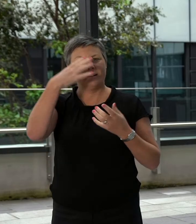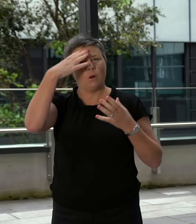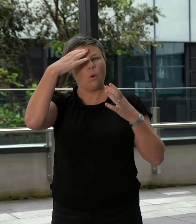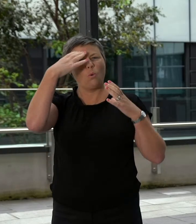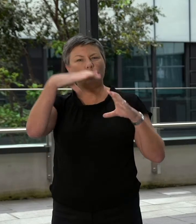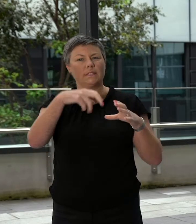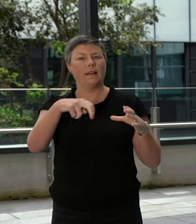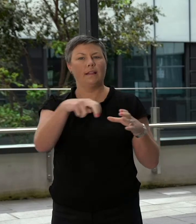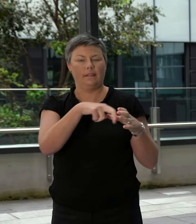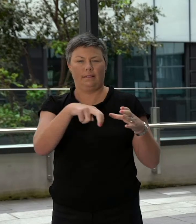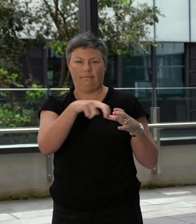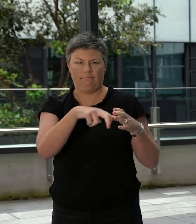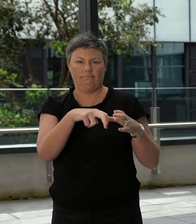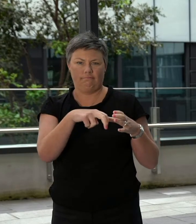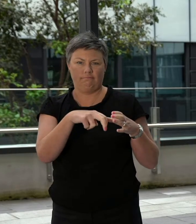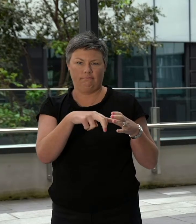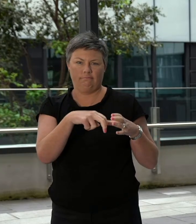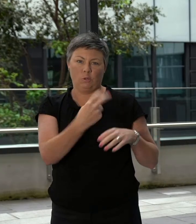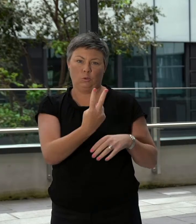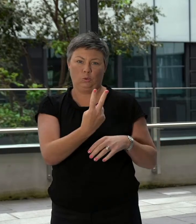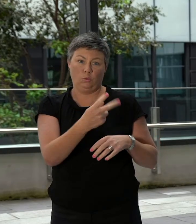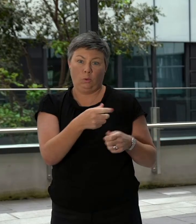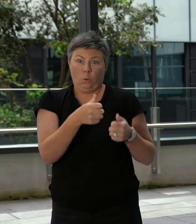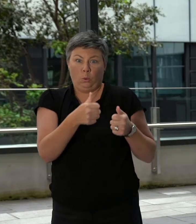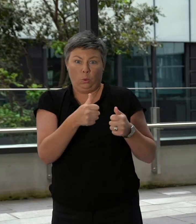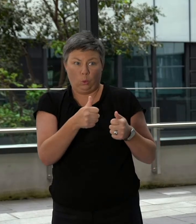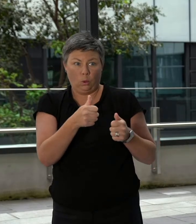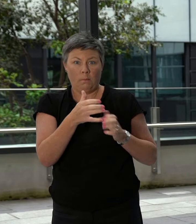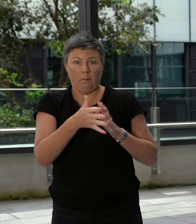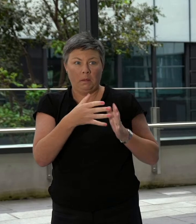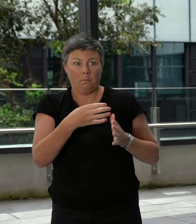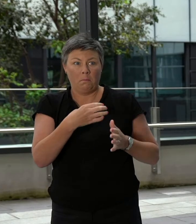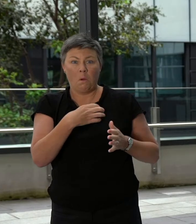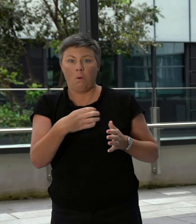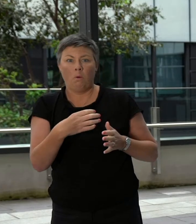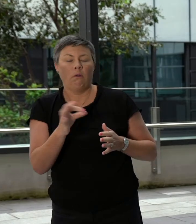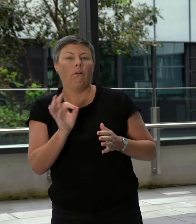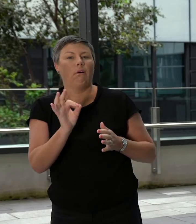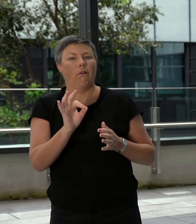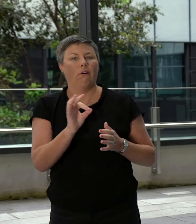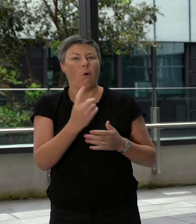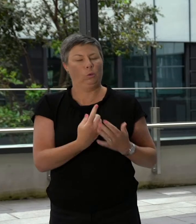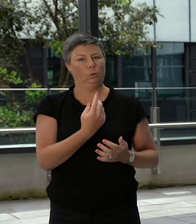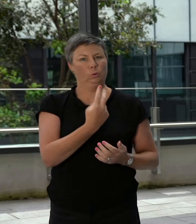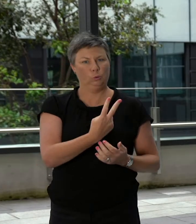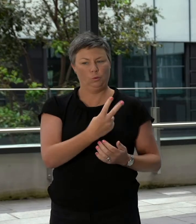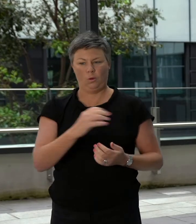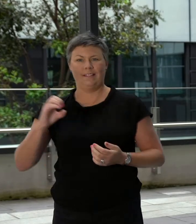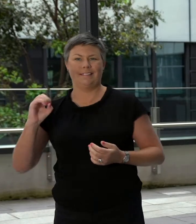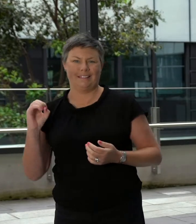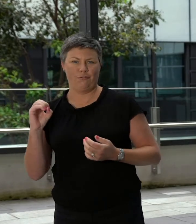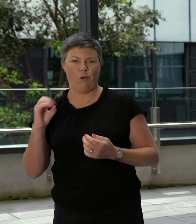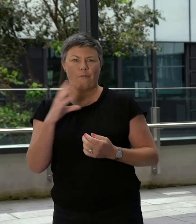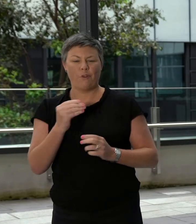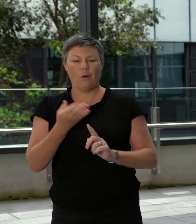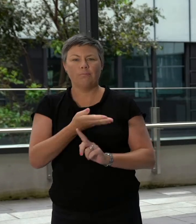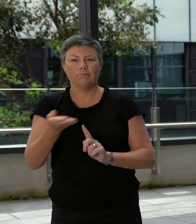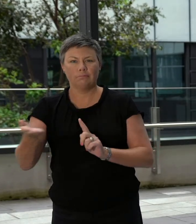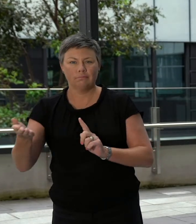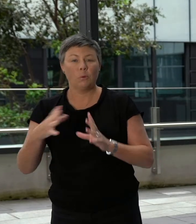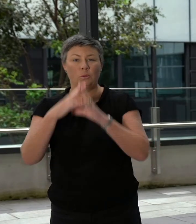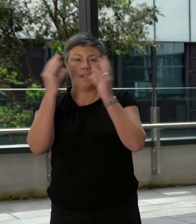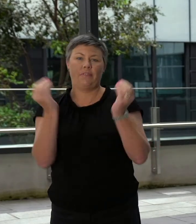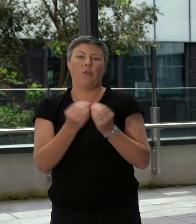So once again, that's great news and we're feeling a little bit relieved today. We have 37 active